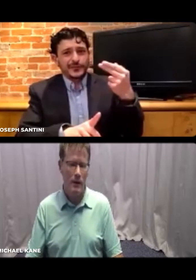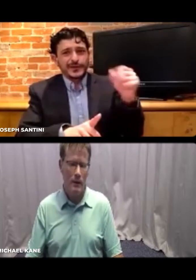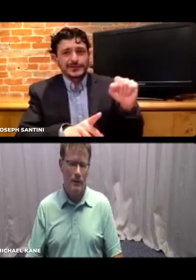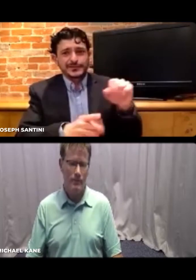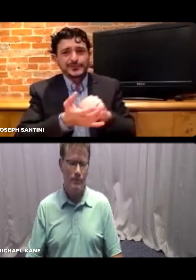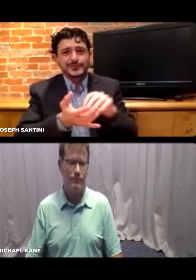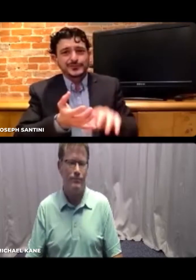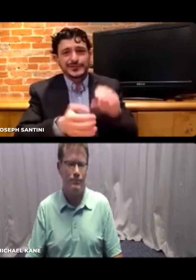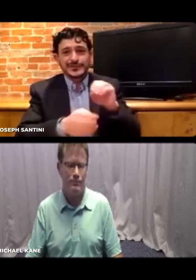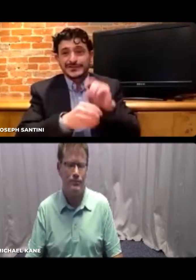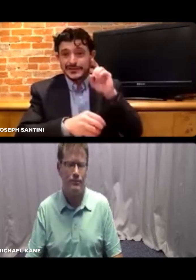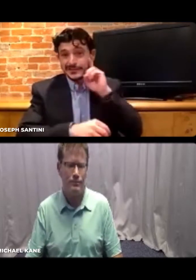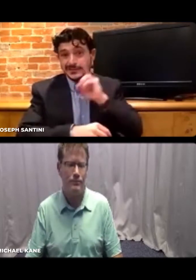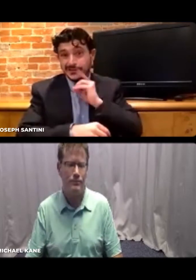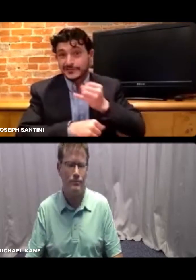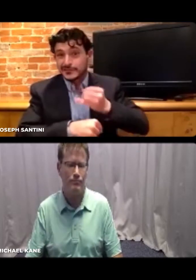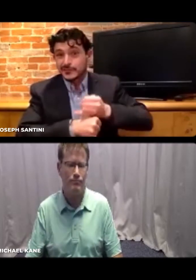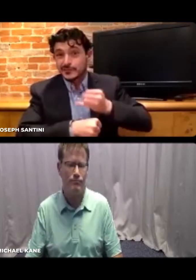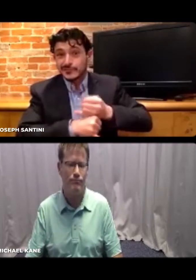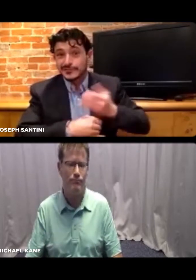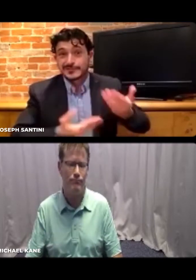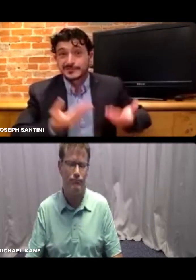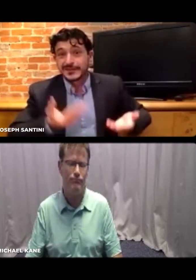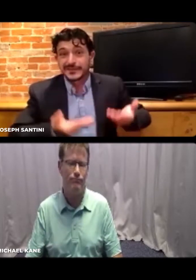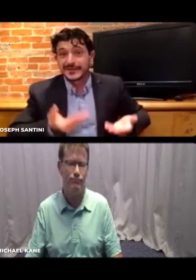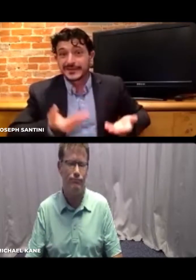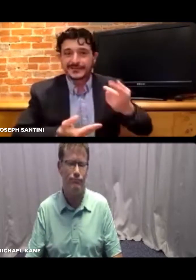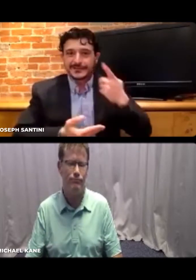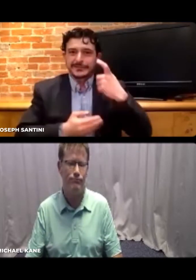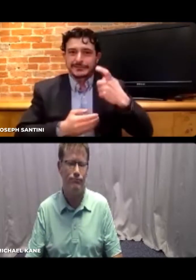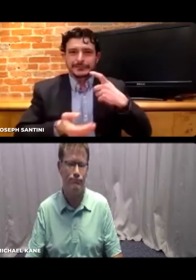students, or even if they're at a deaf school.